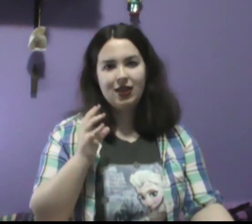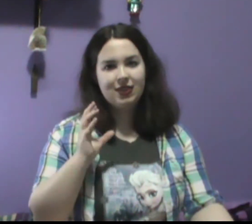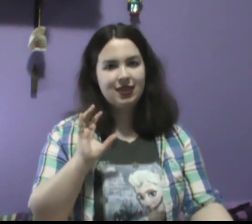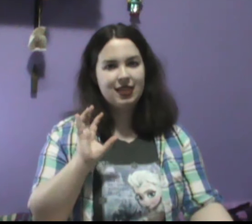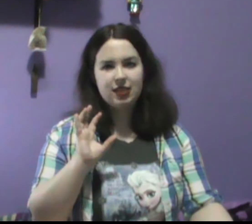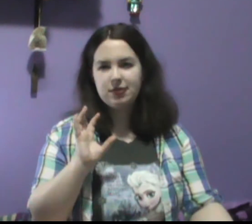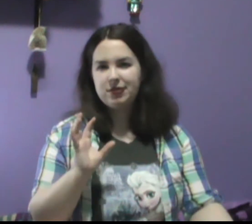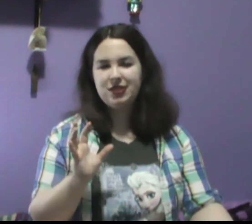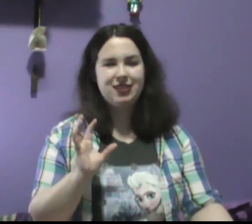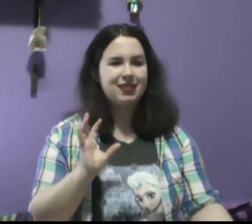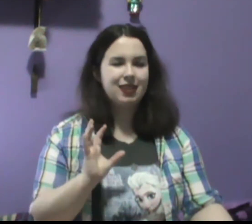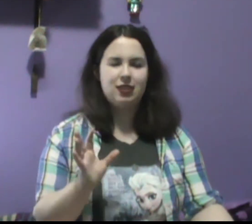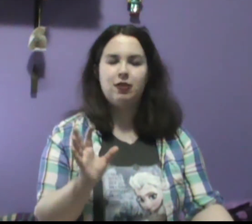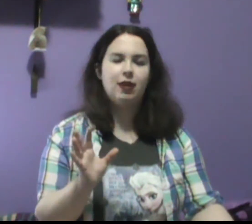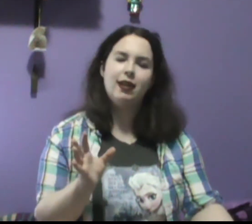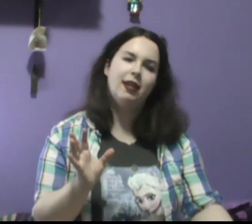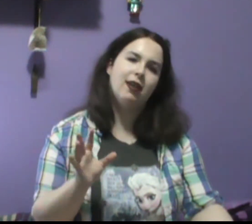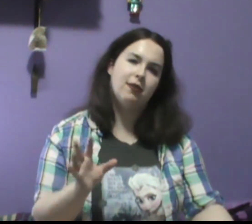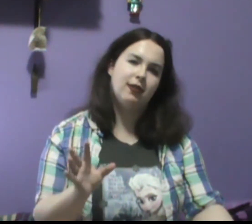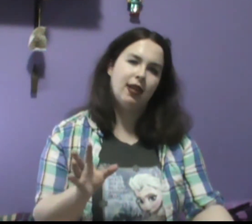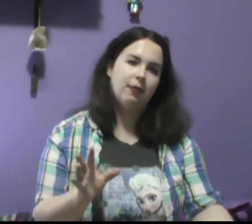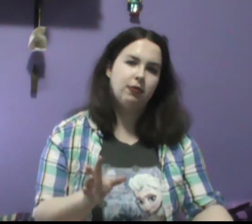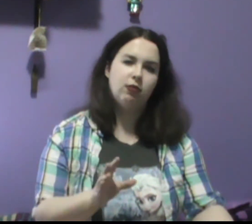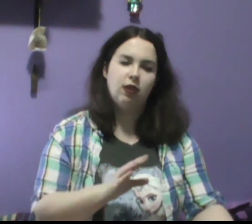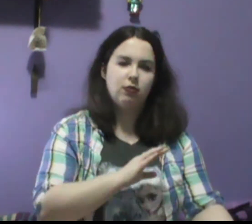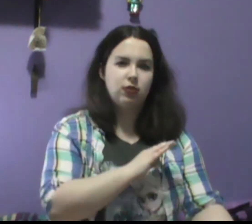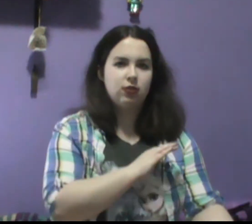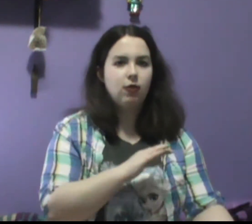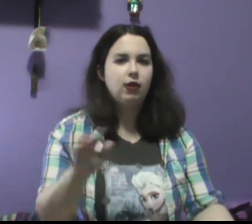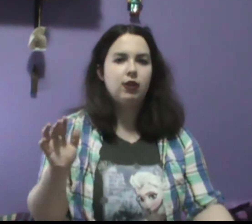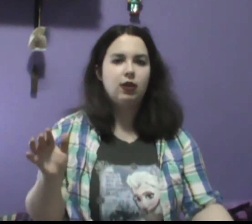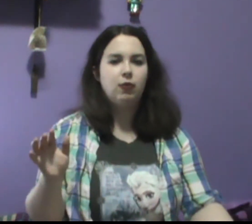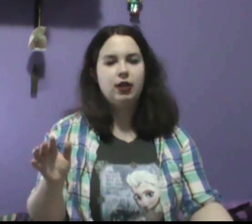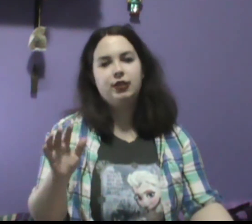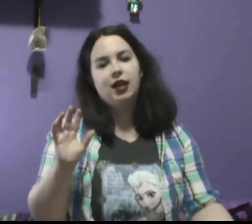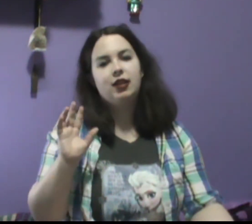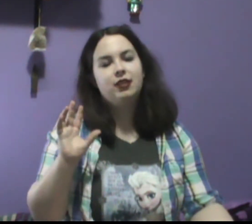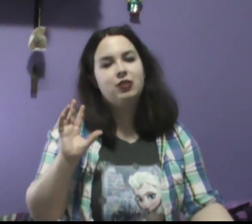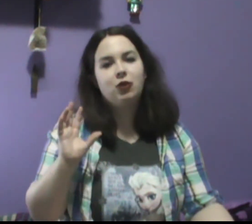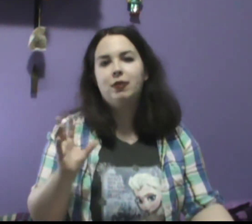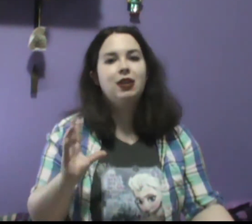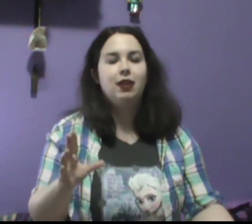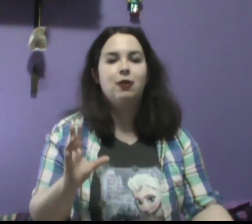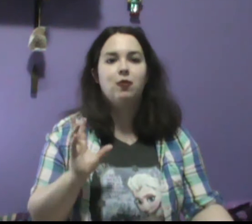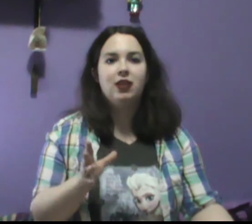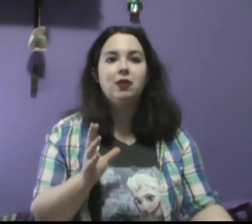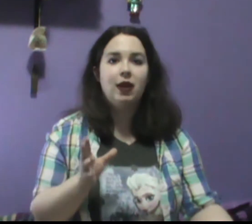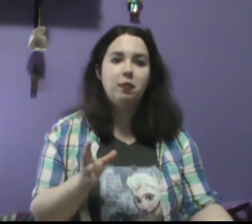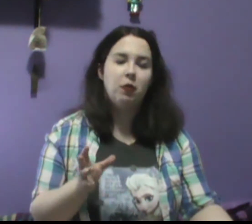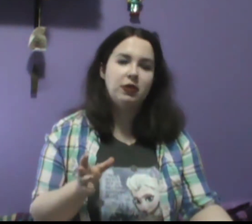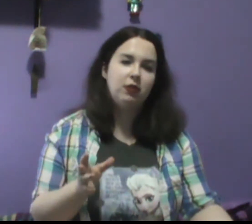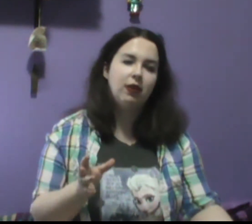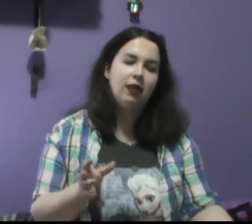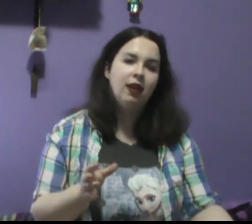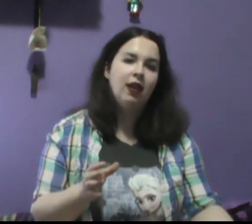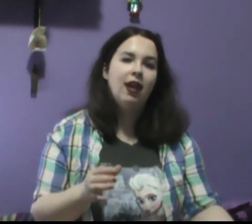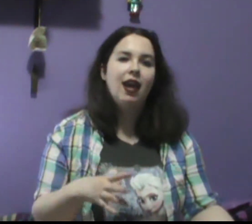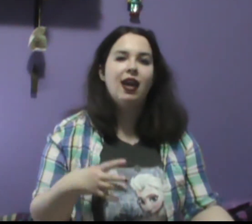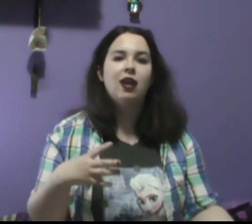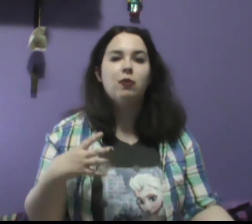And this was such a great and interesting episode that was so entertaining to watch and had so many really great moments to it. And I